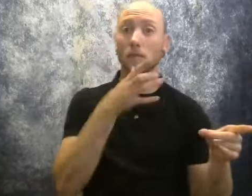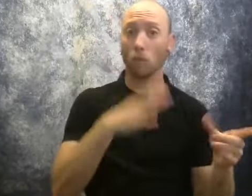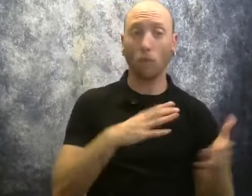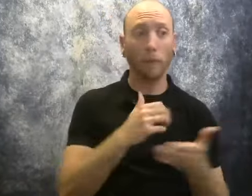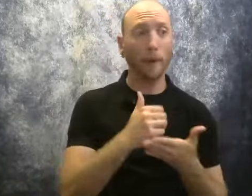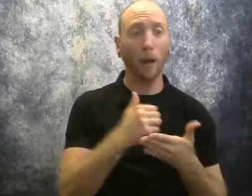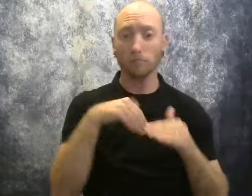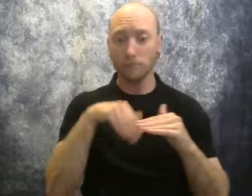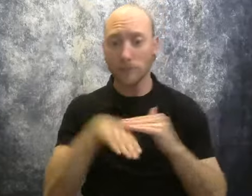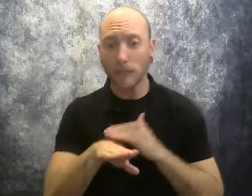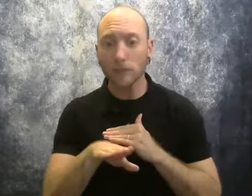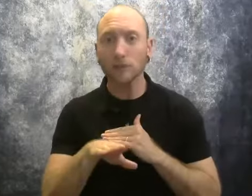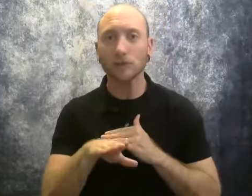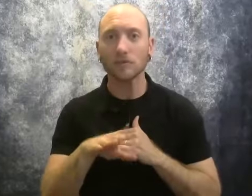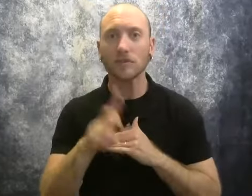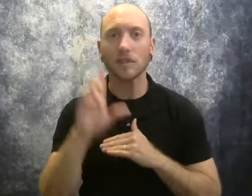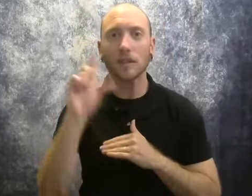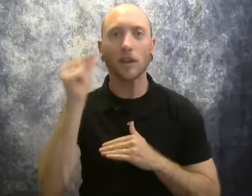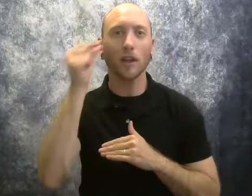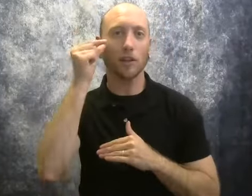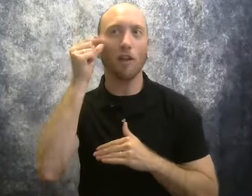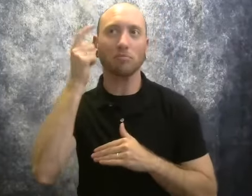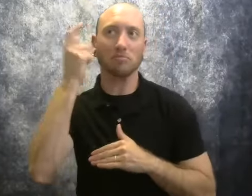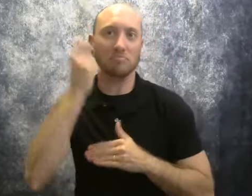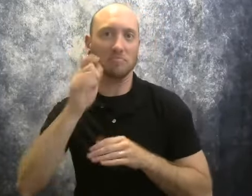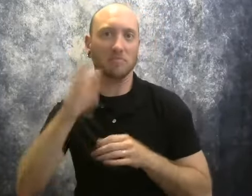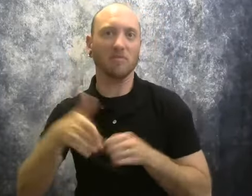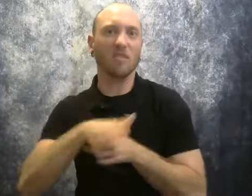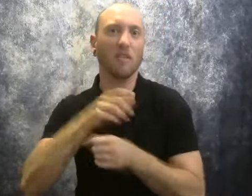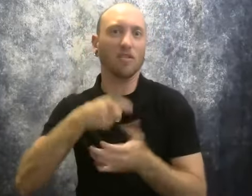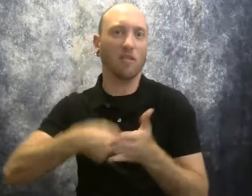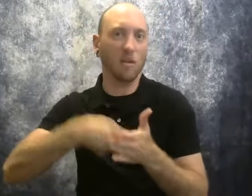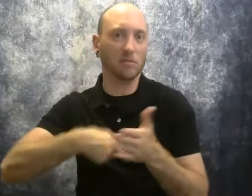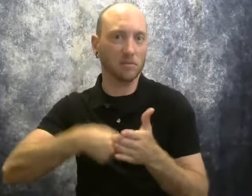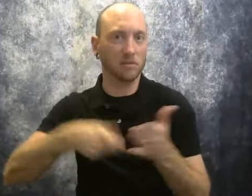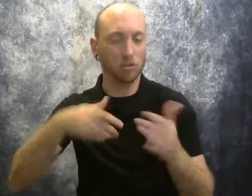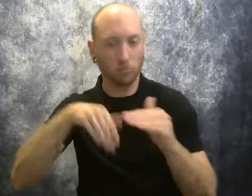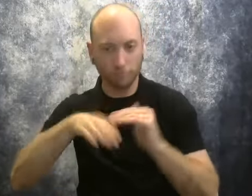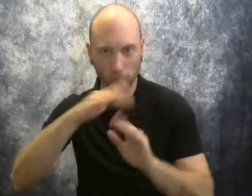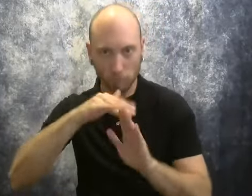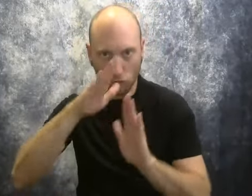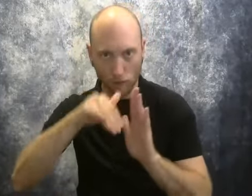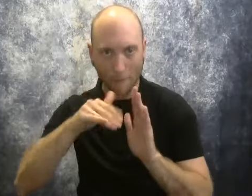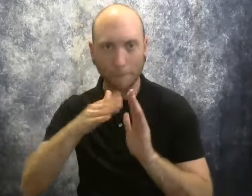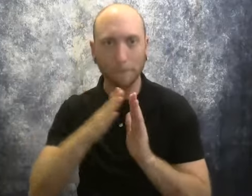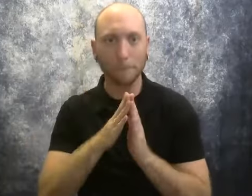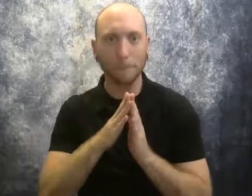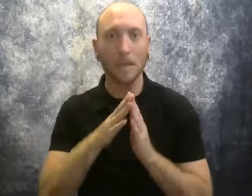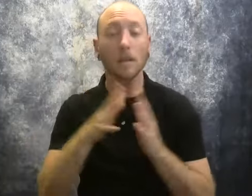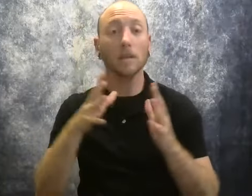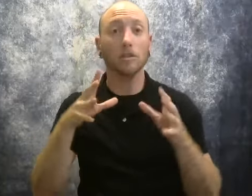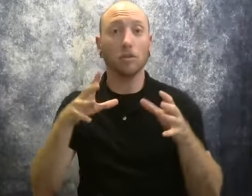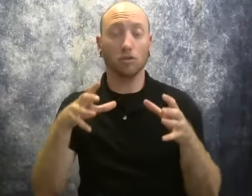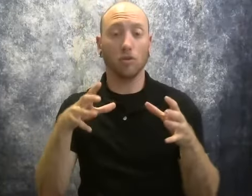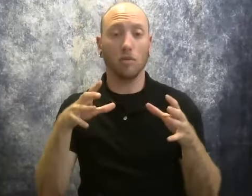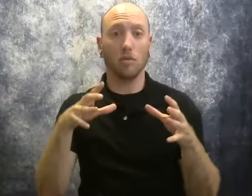so she managed to get me in on the government-sponsored rather than private, and off we went. So in that